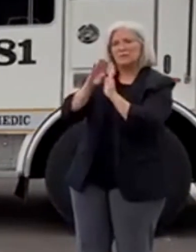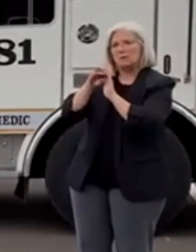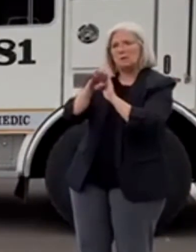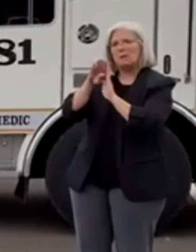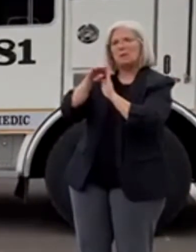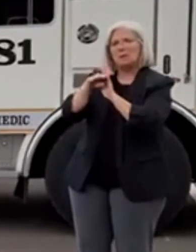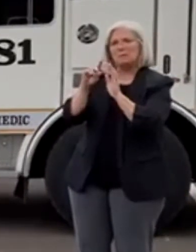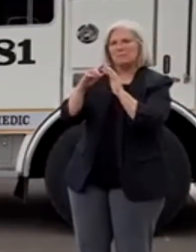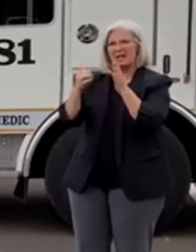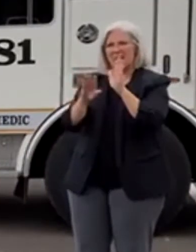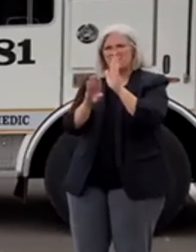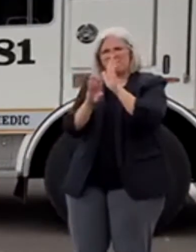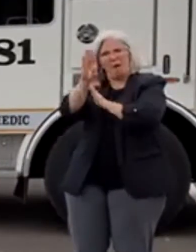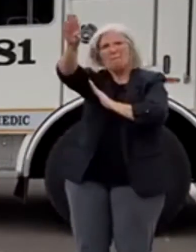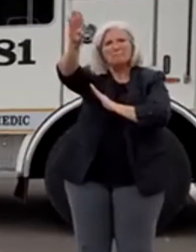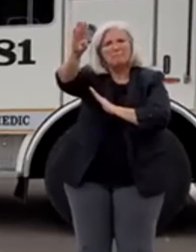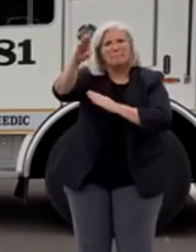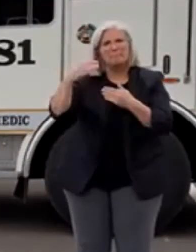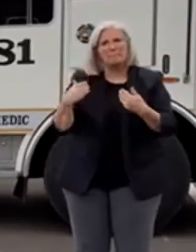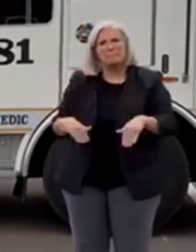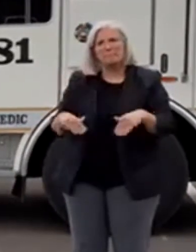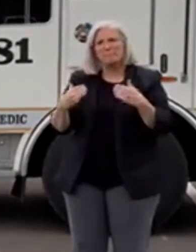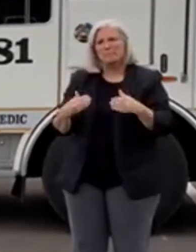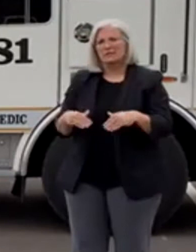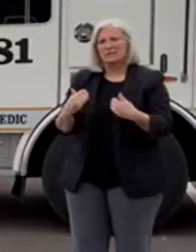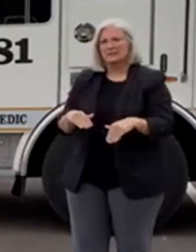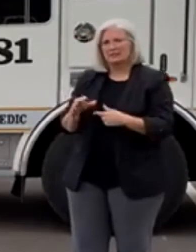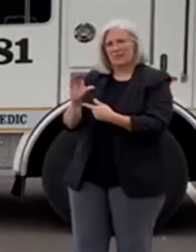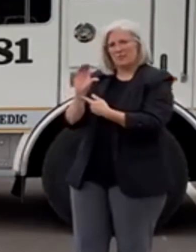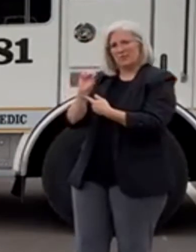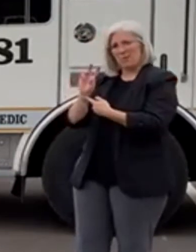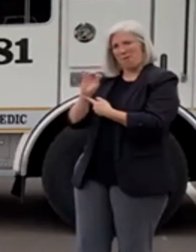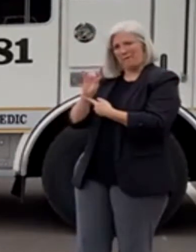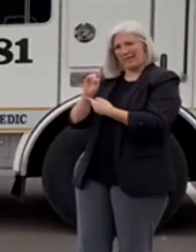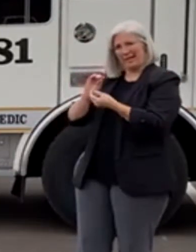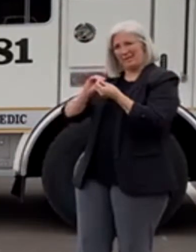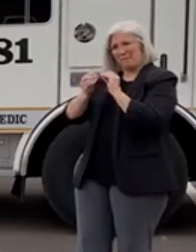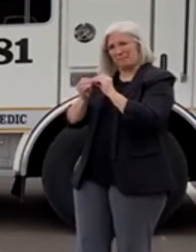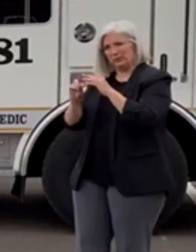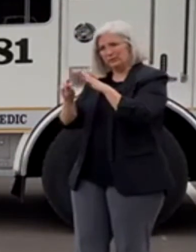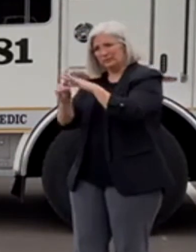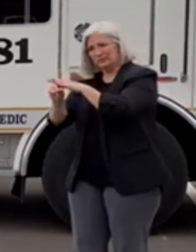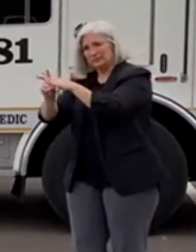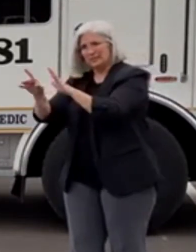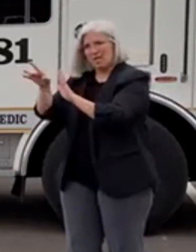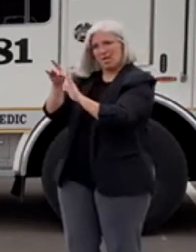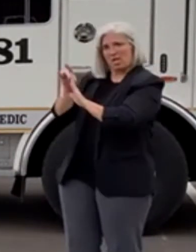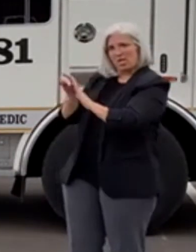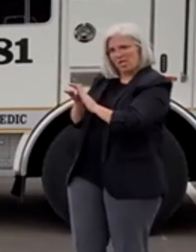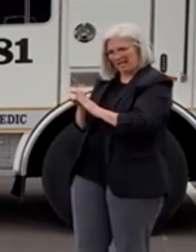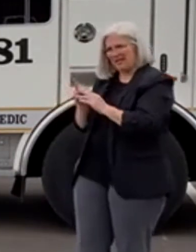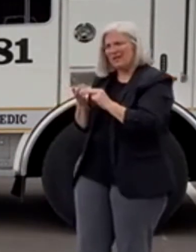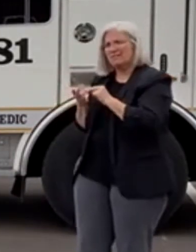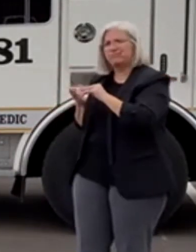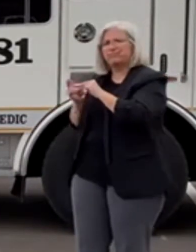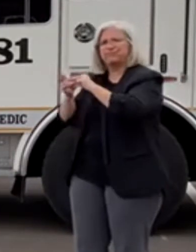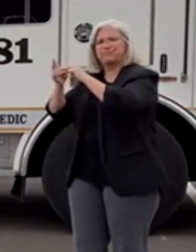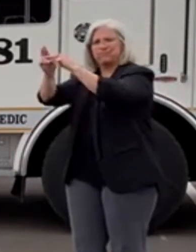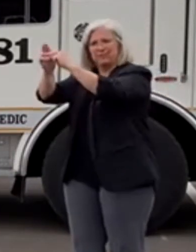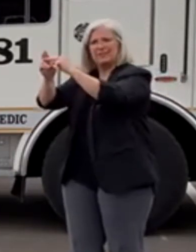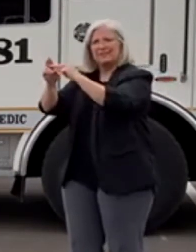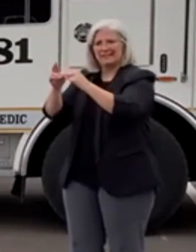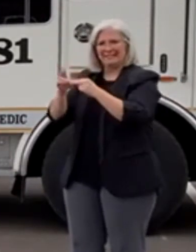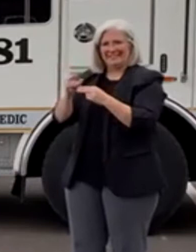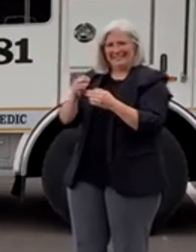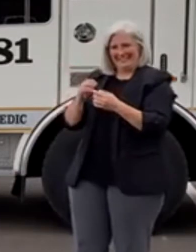Our positivity rate in general and in our county is rising, and especially in our most affected communities, in